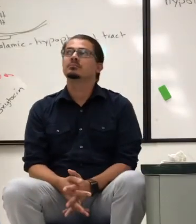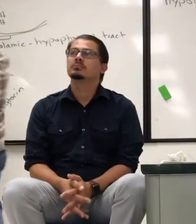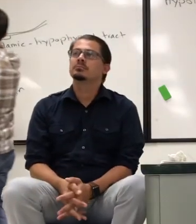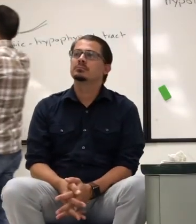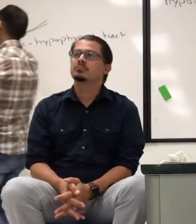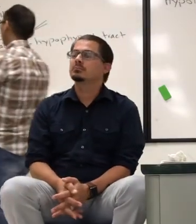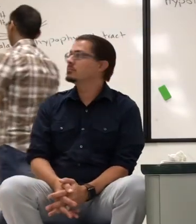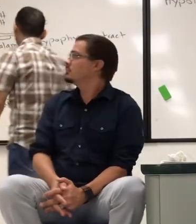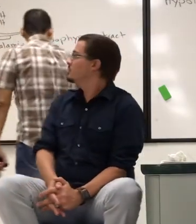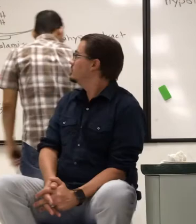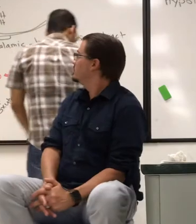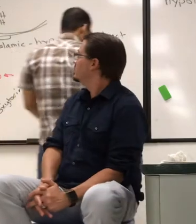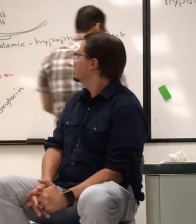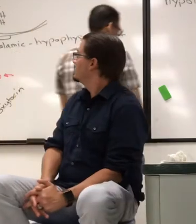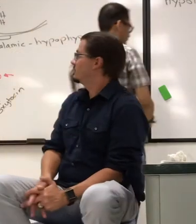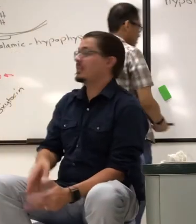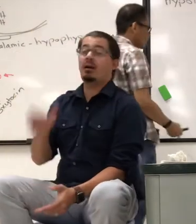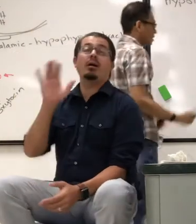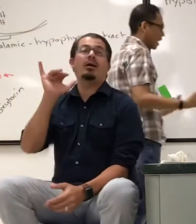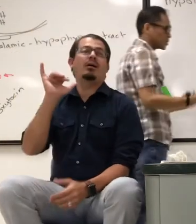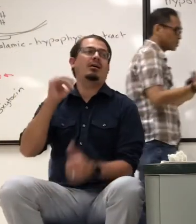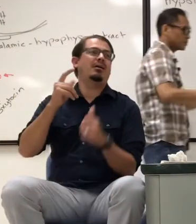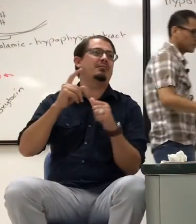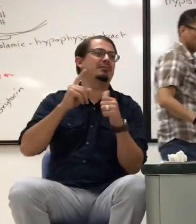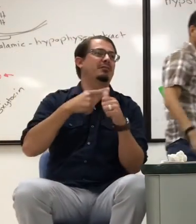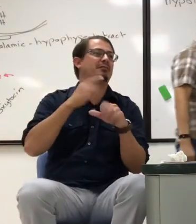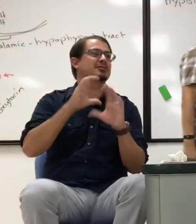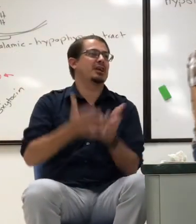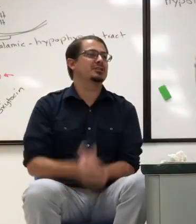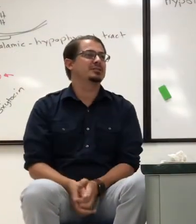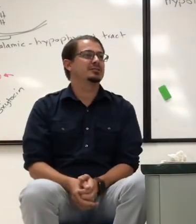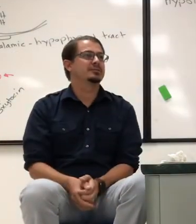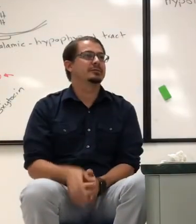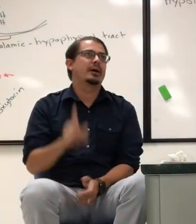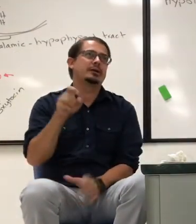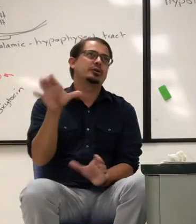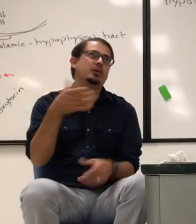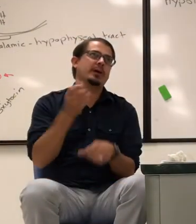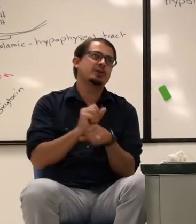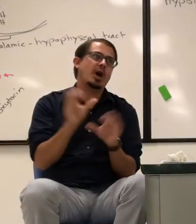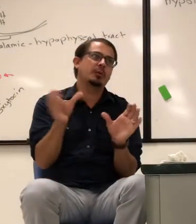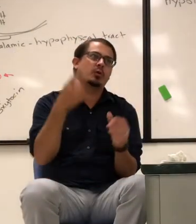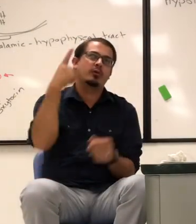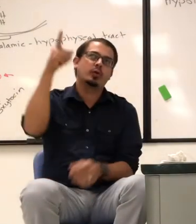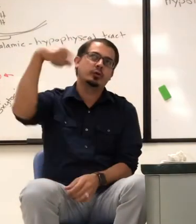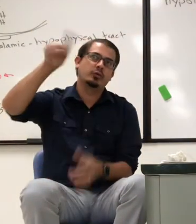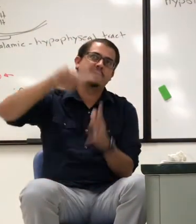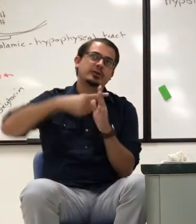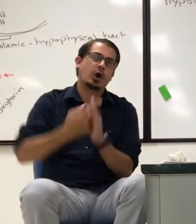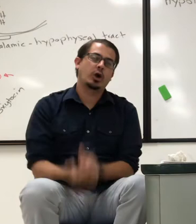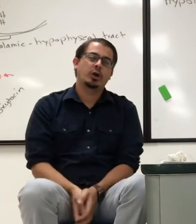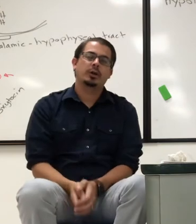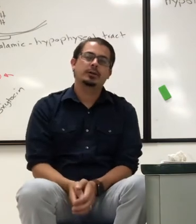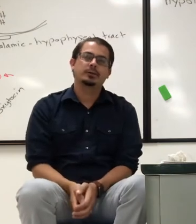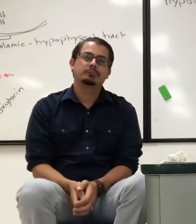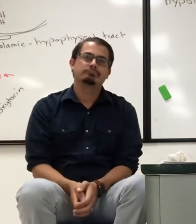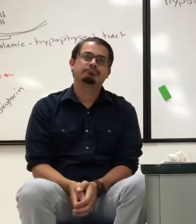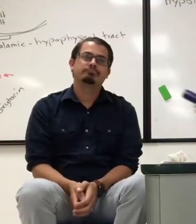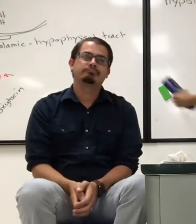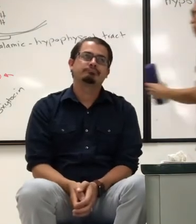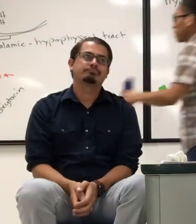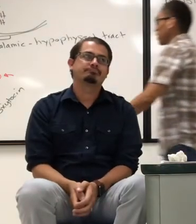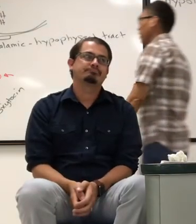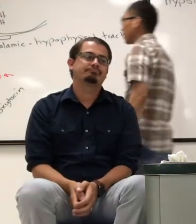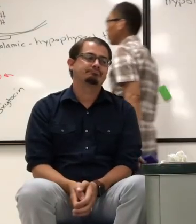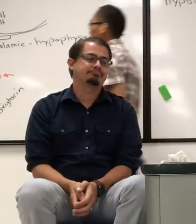Oh, this is from, hey, I drew from the first class. I should do my job and do it for you from the start, so you know how we got